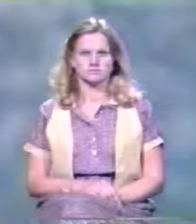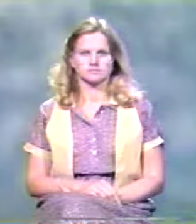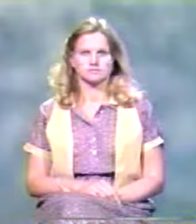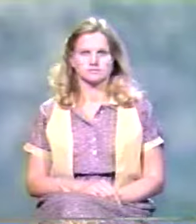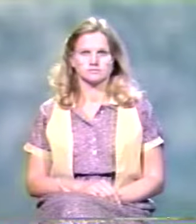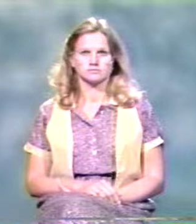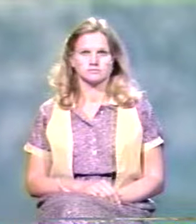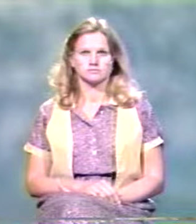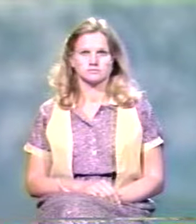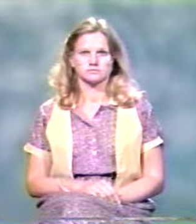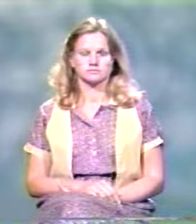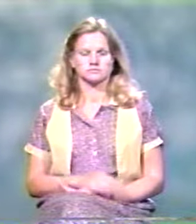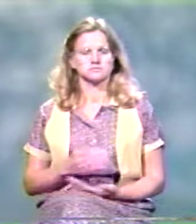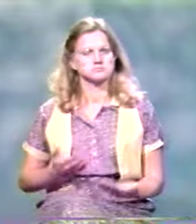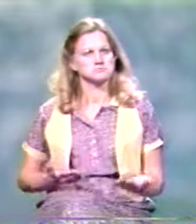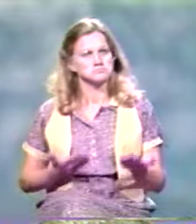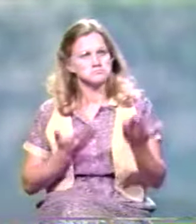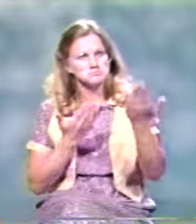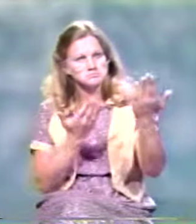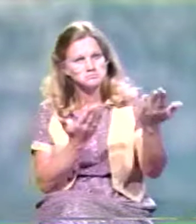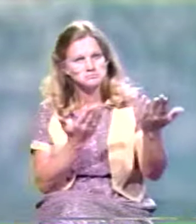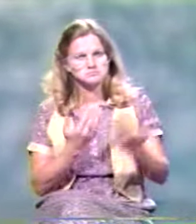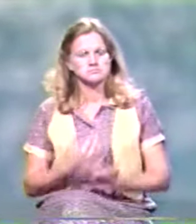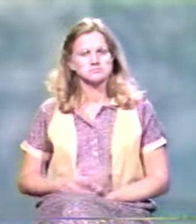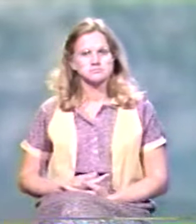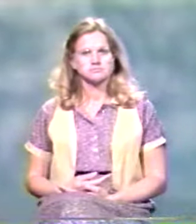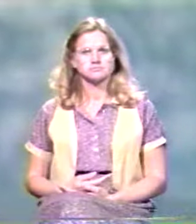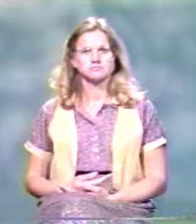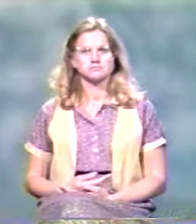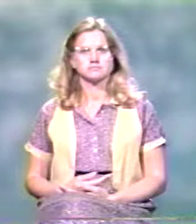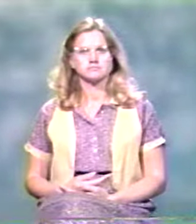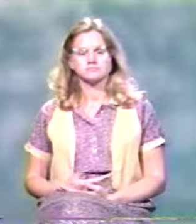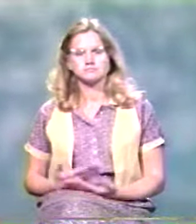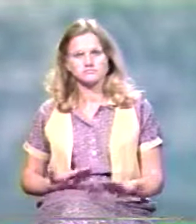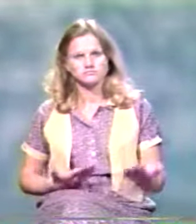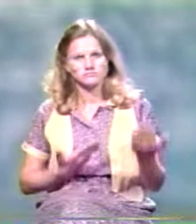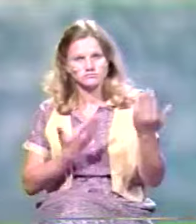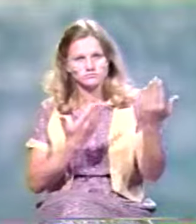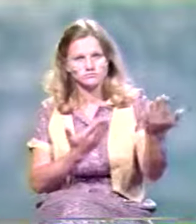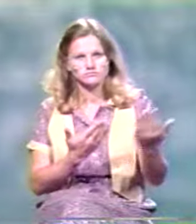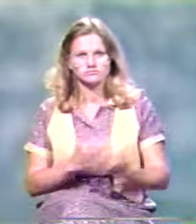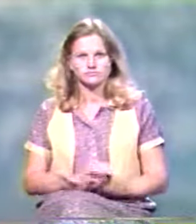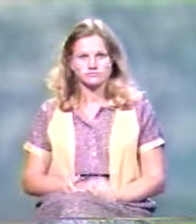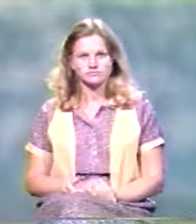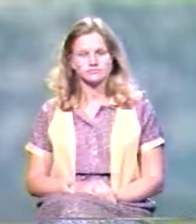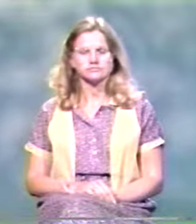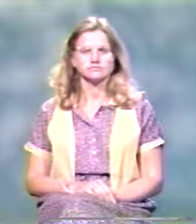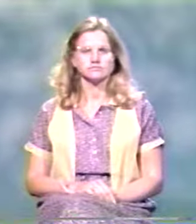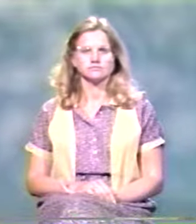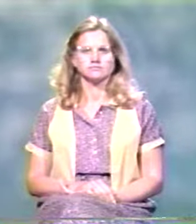To suggest or offer. To suggest or offer. To take care